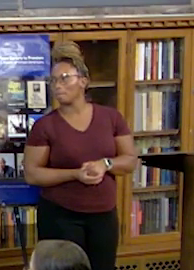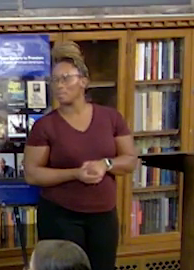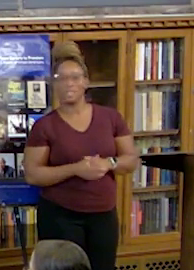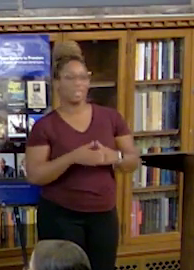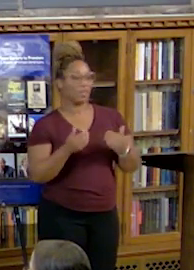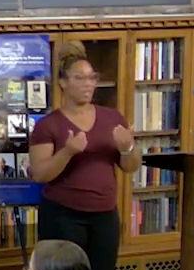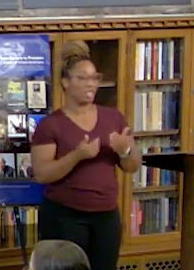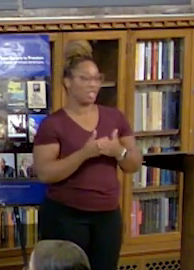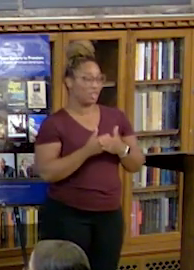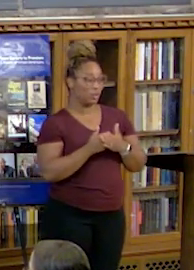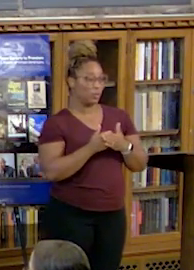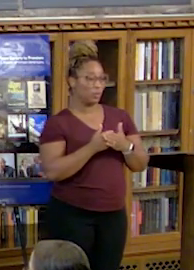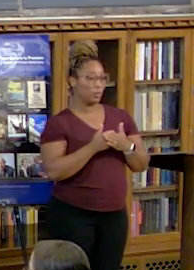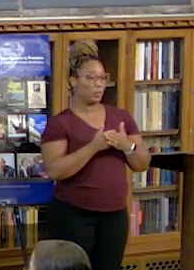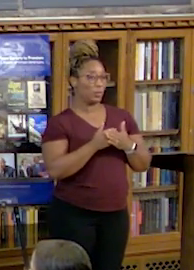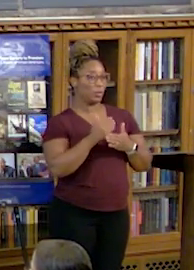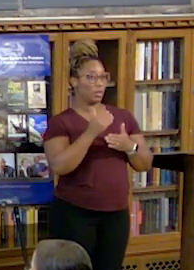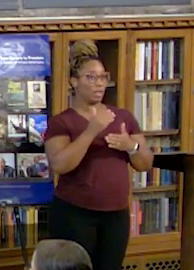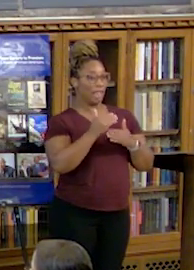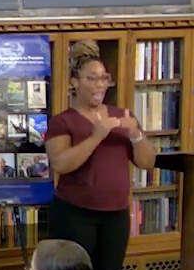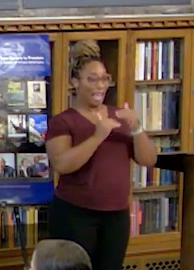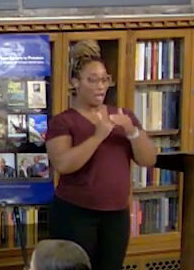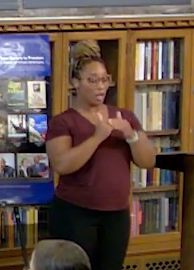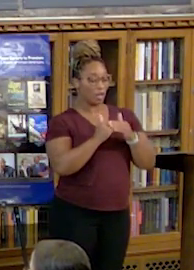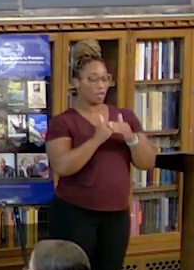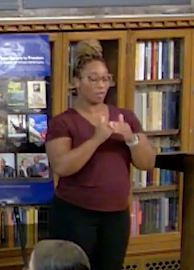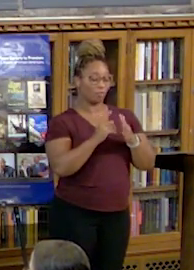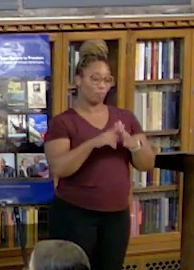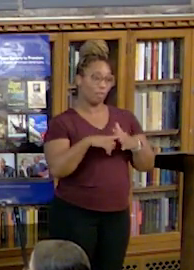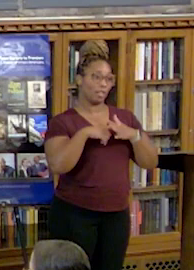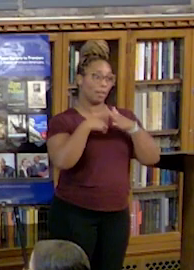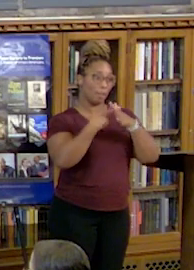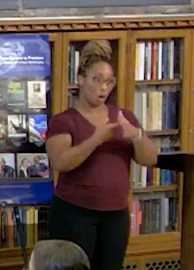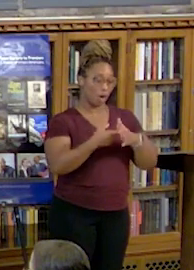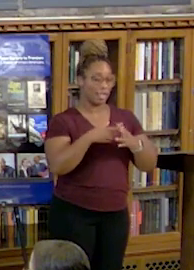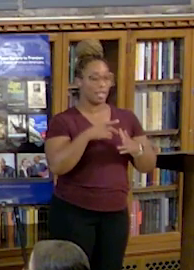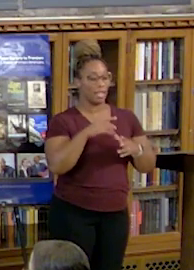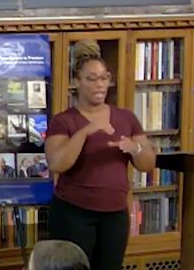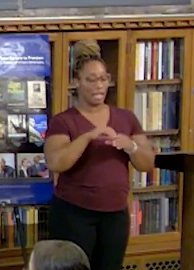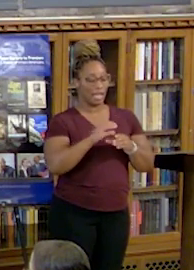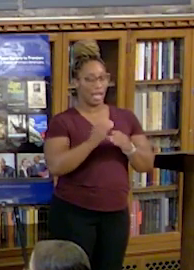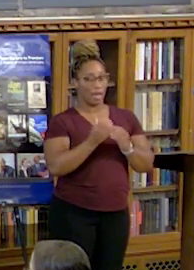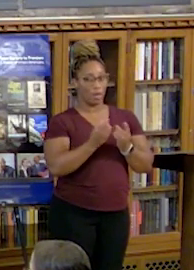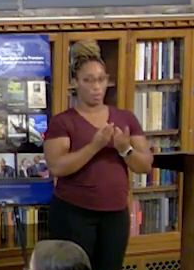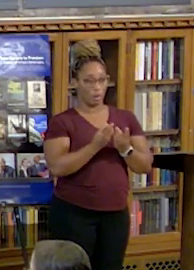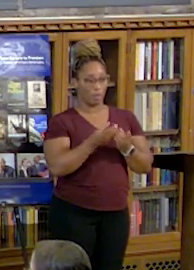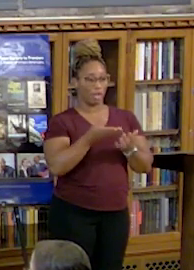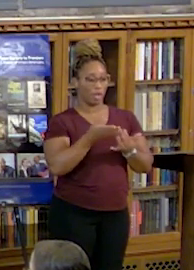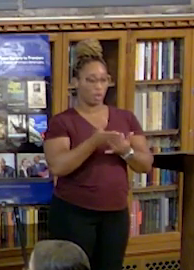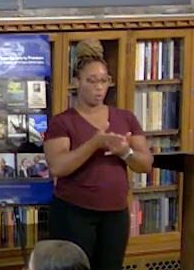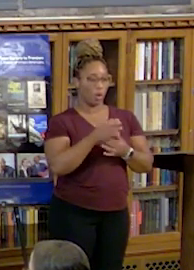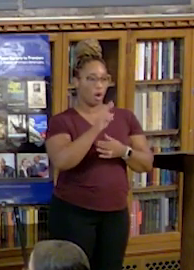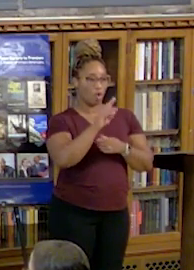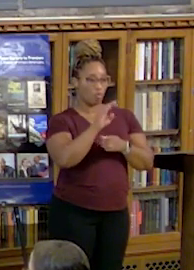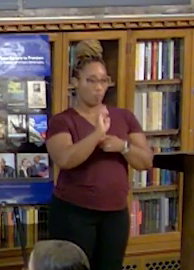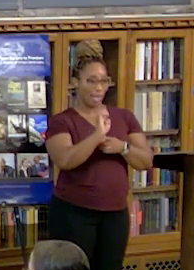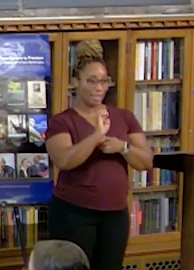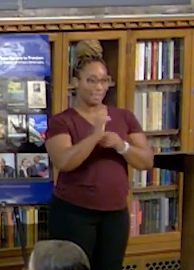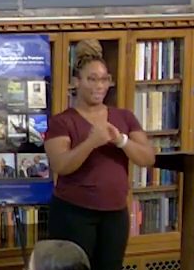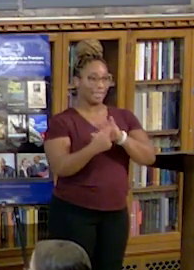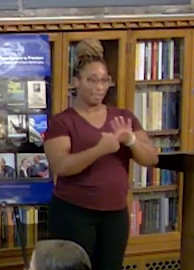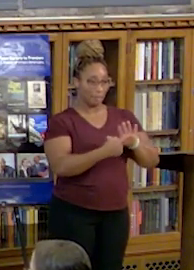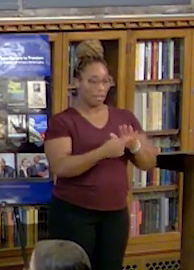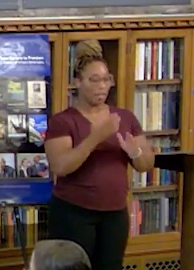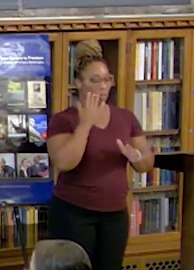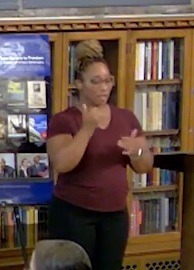layers of History we are embarking on that um in our department through our race exhibit because